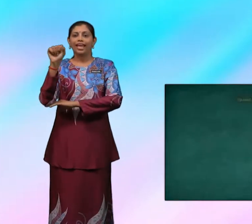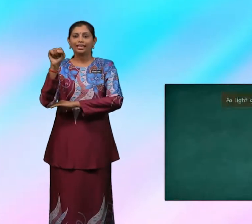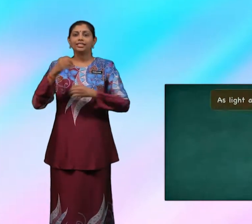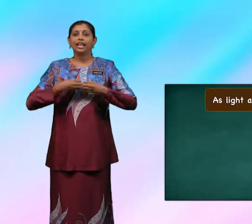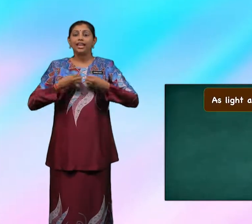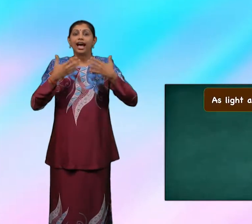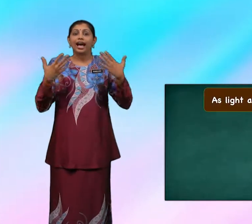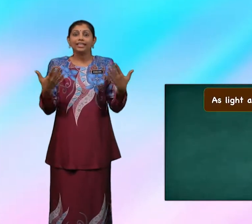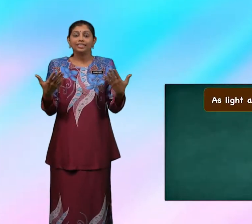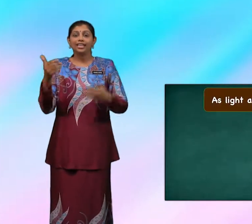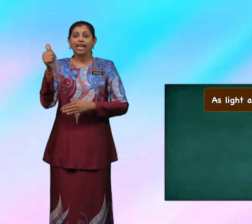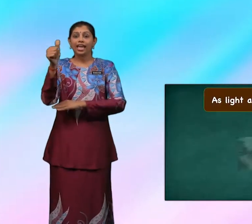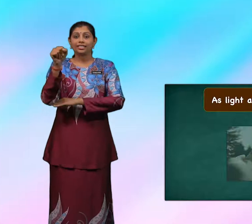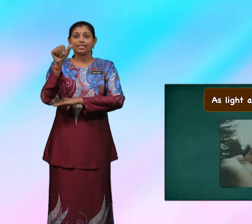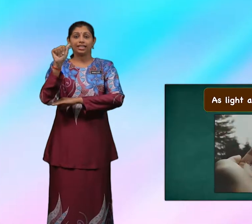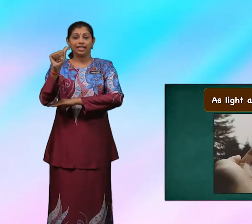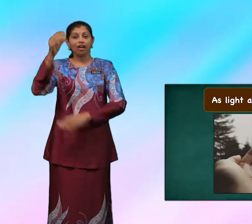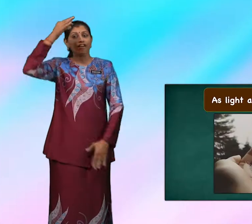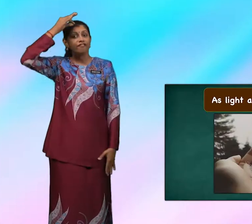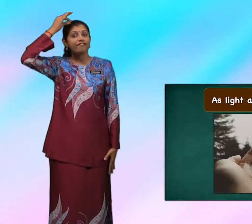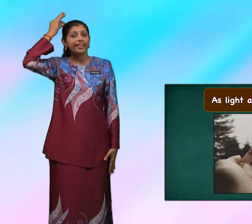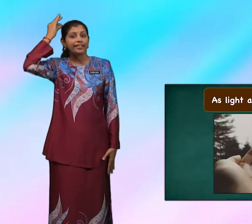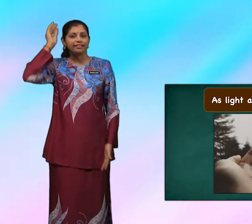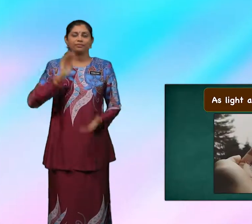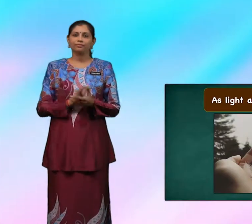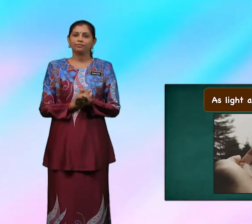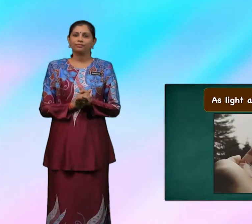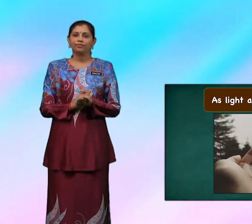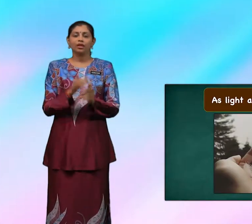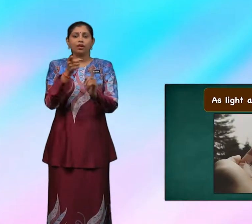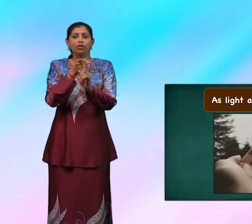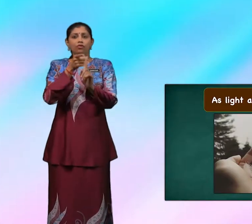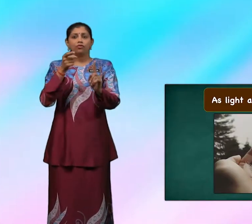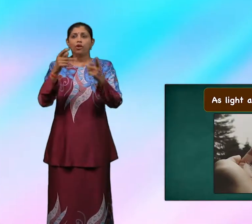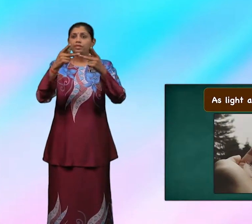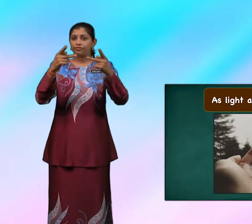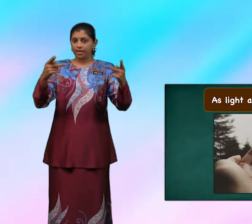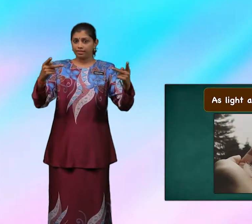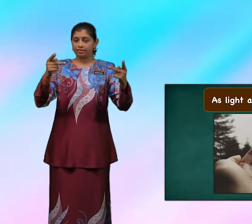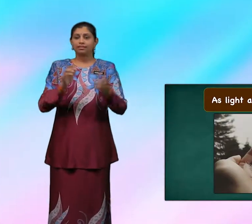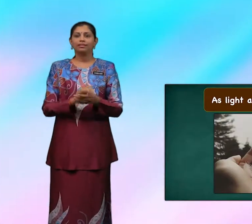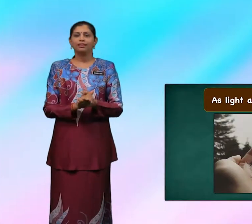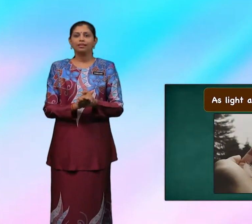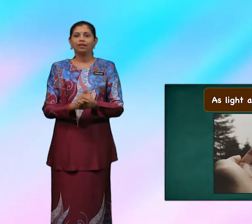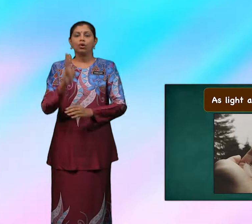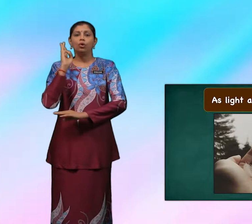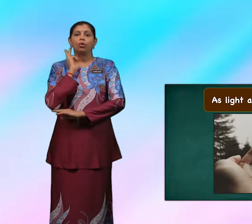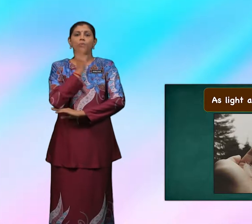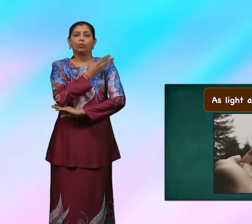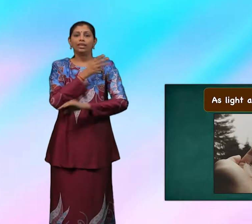As light as a feather. From the phrase, we